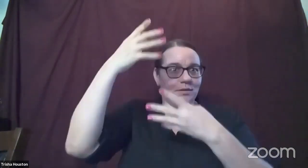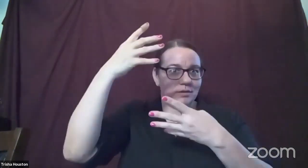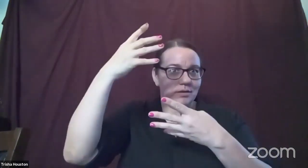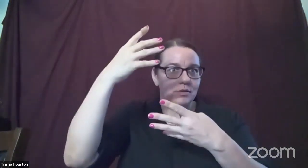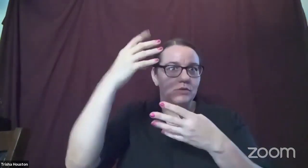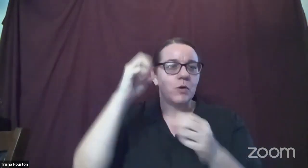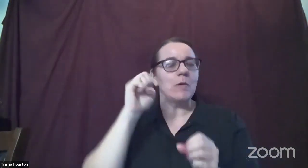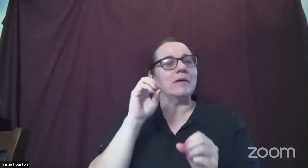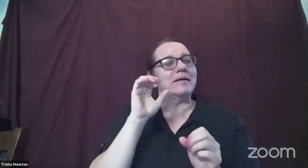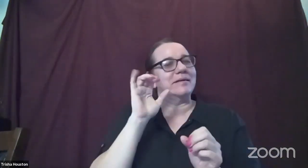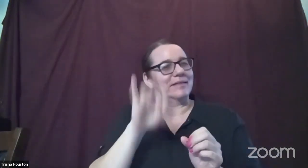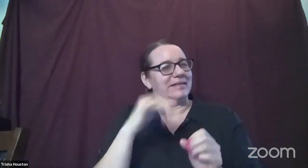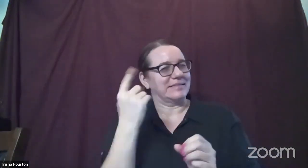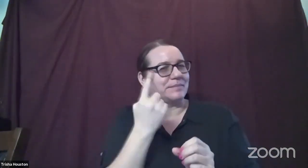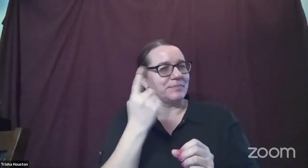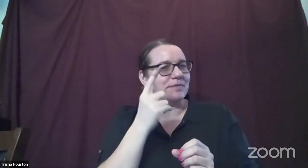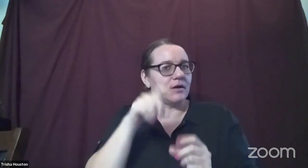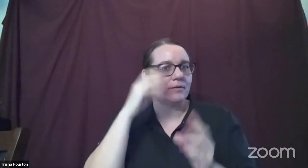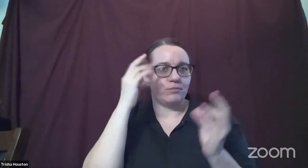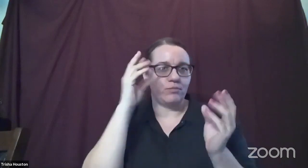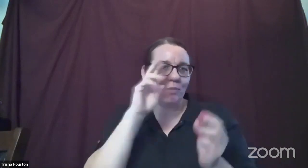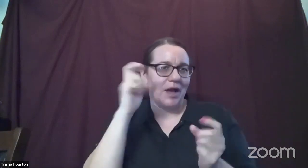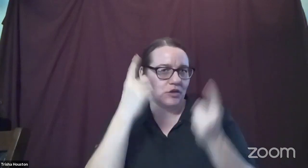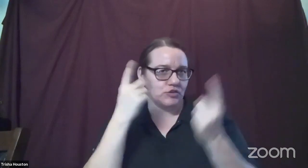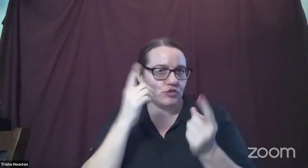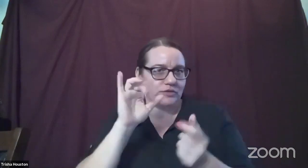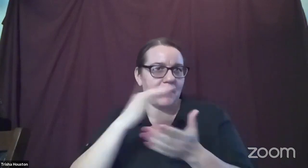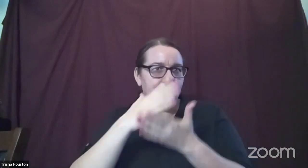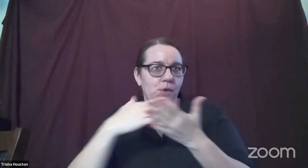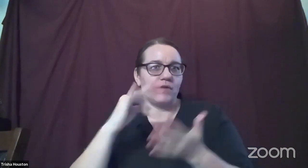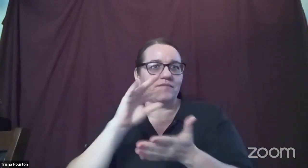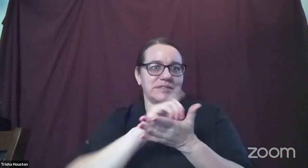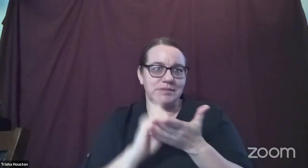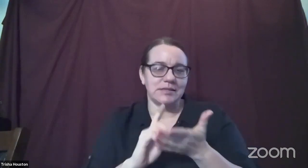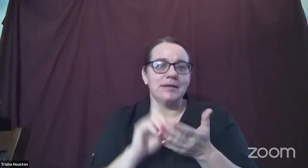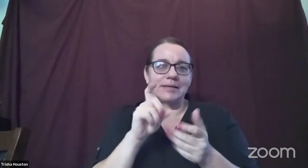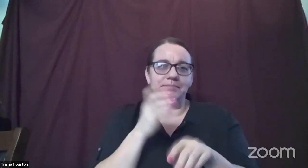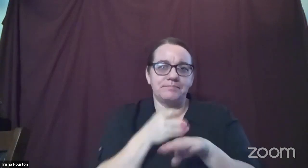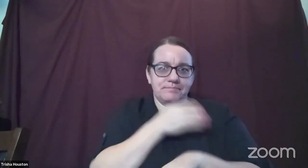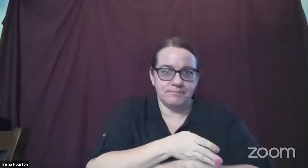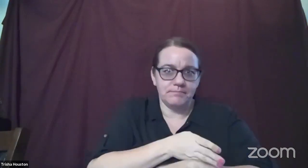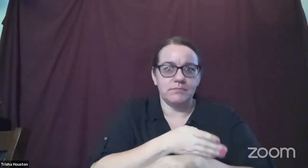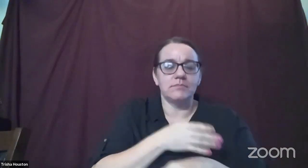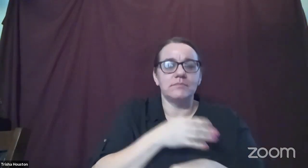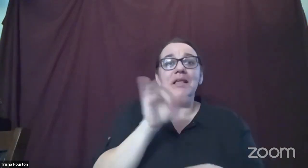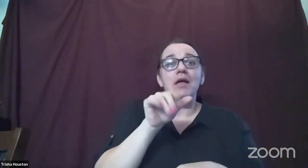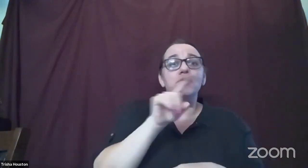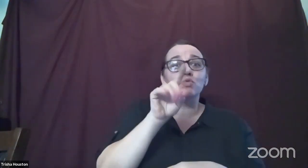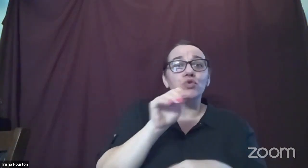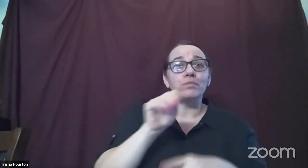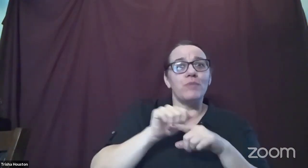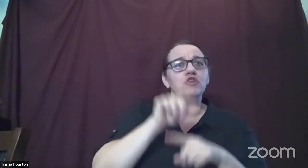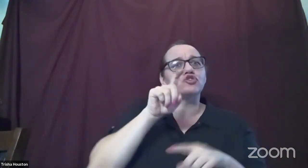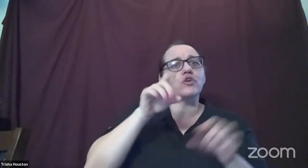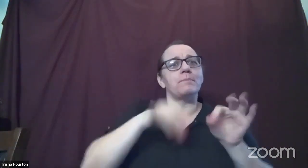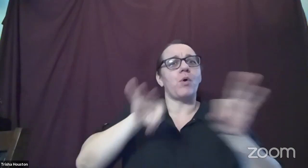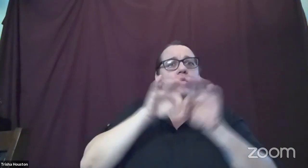but some of it is only visible if you scroll all the way to the bottom. So that is something worth reconsidering when we're talking about design in the